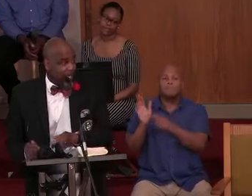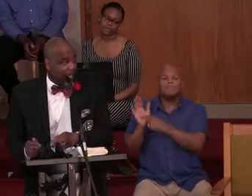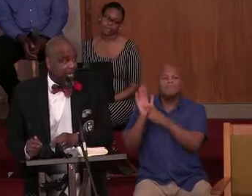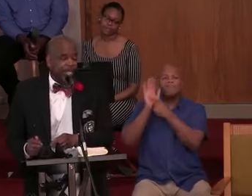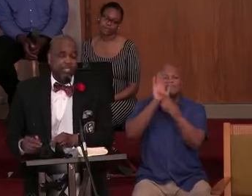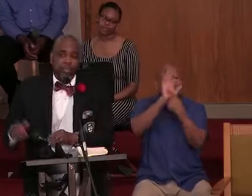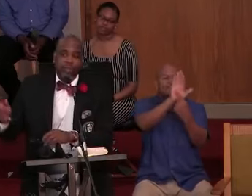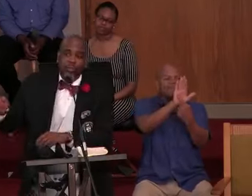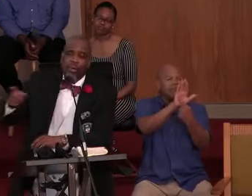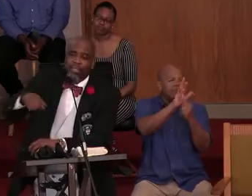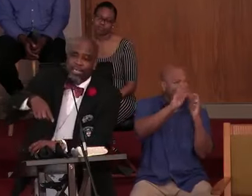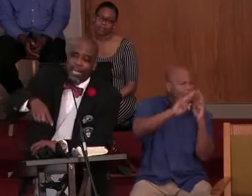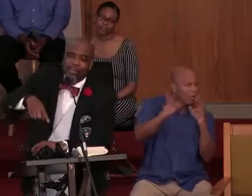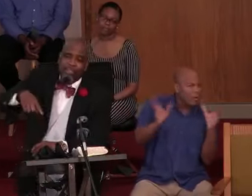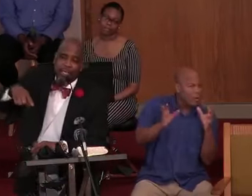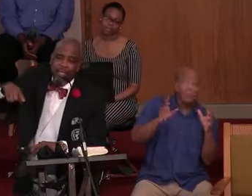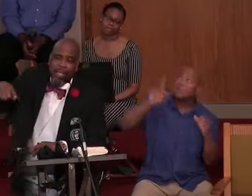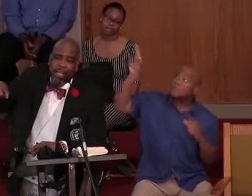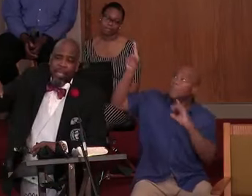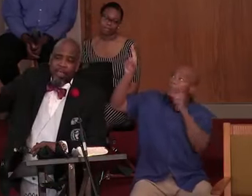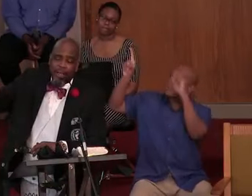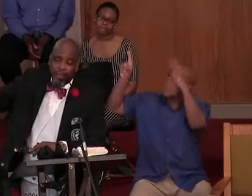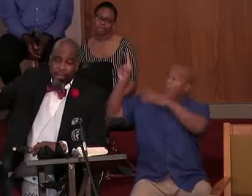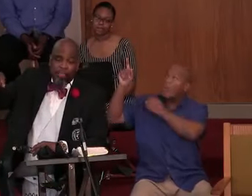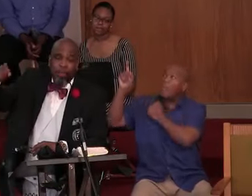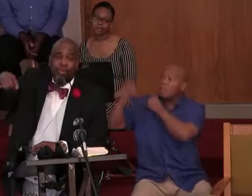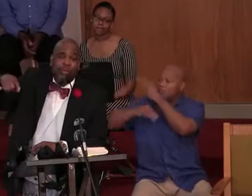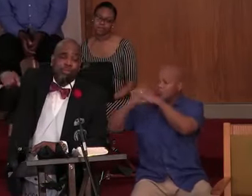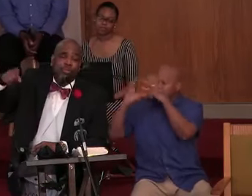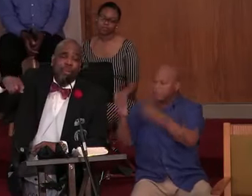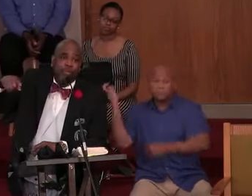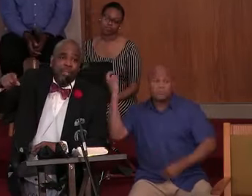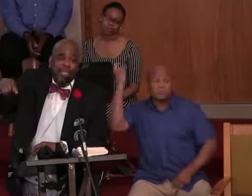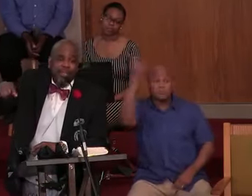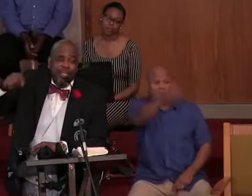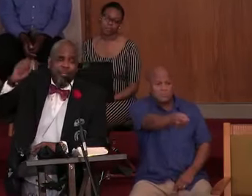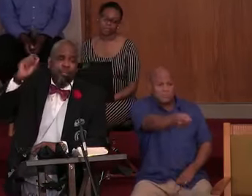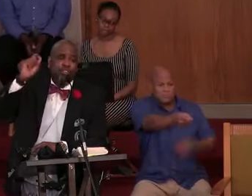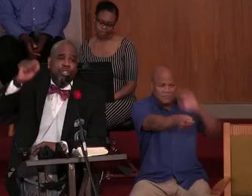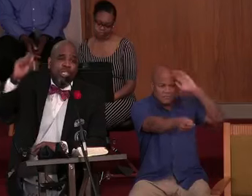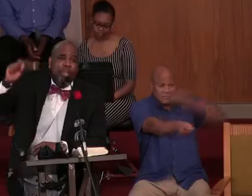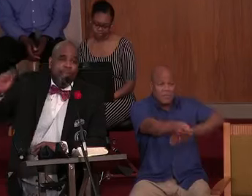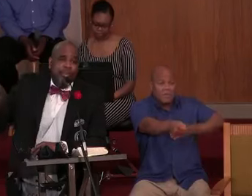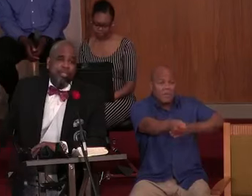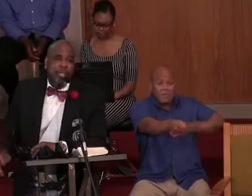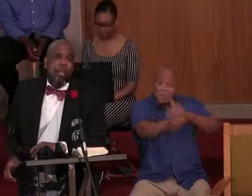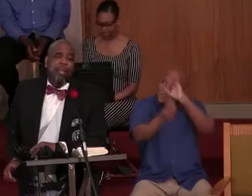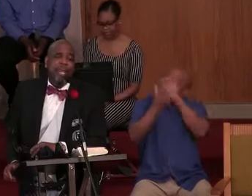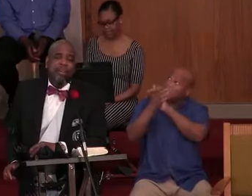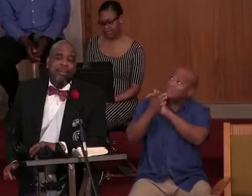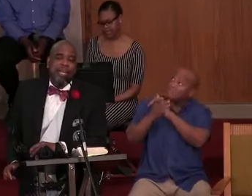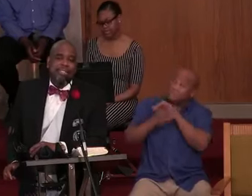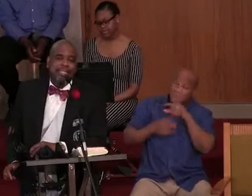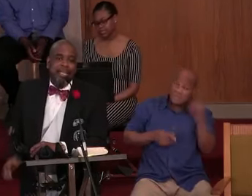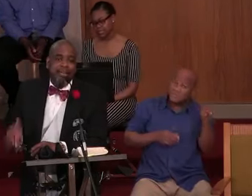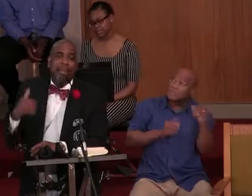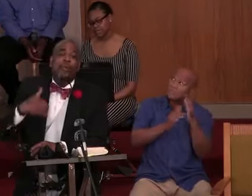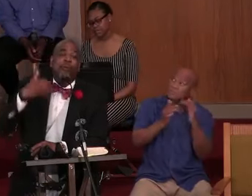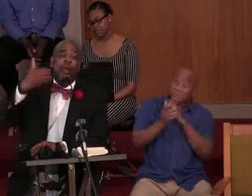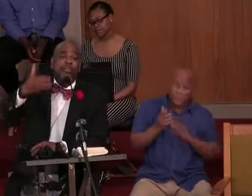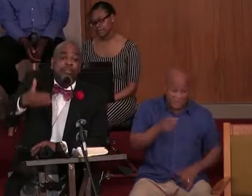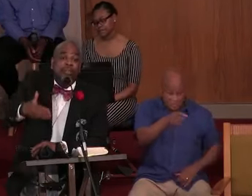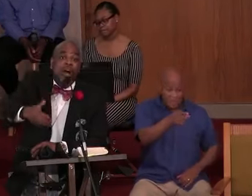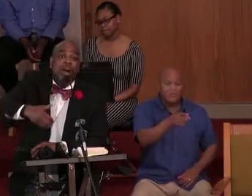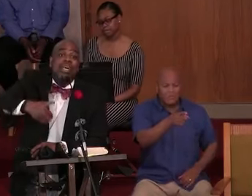God? He so loved the world that he gave his son, that whosoever believe in him should not perish, but have everlasting life.